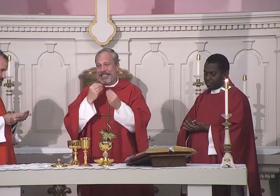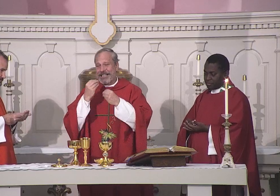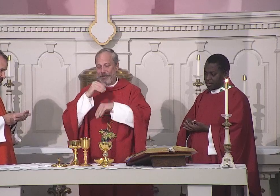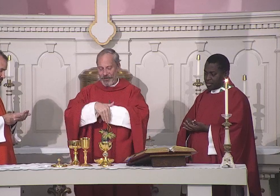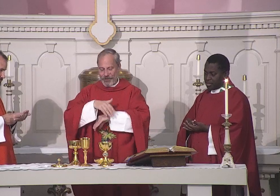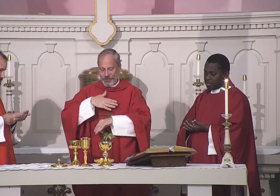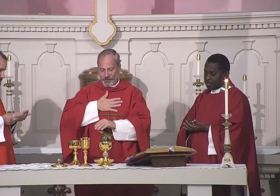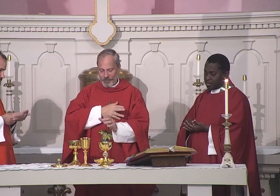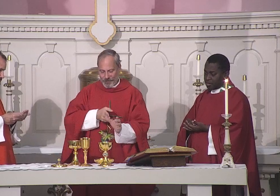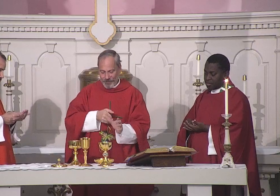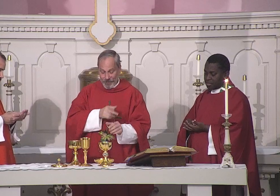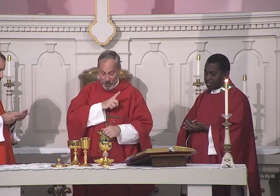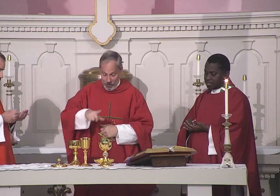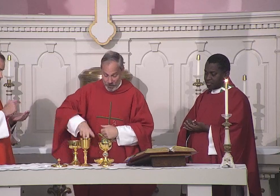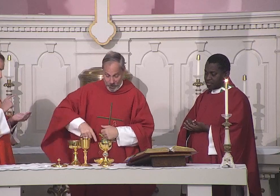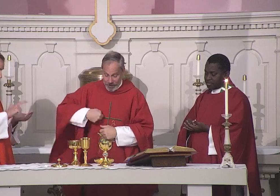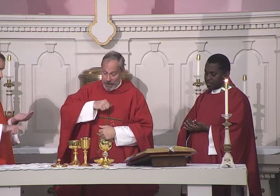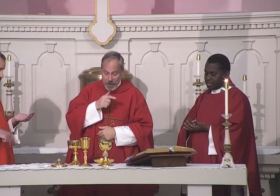Lamb.